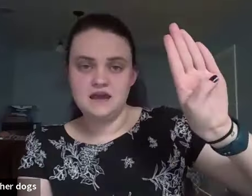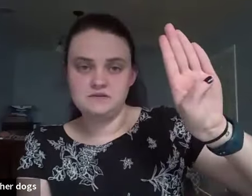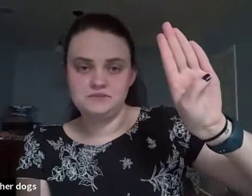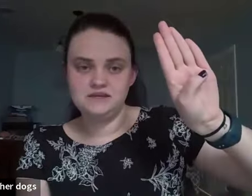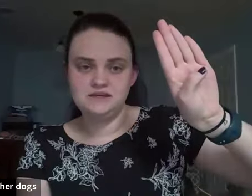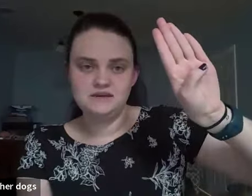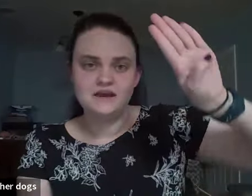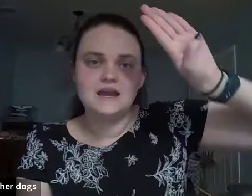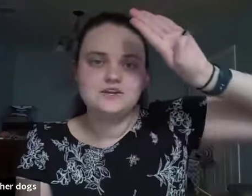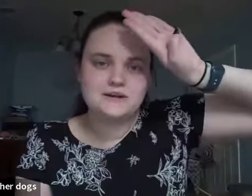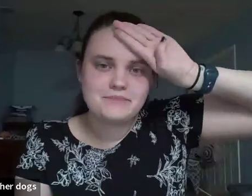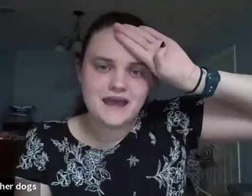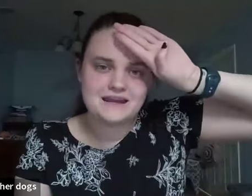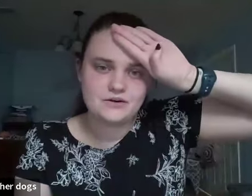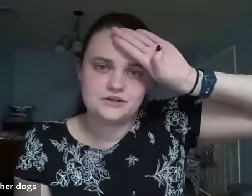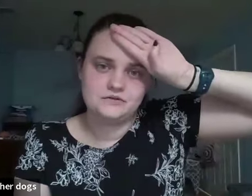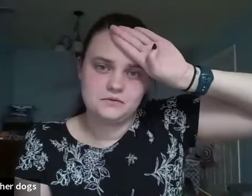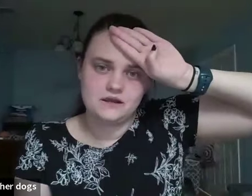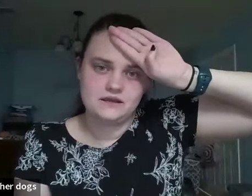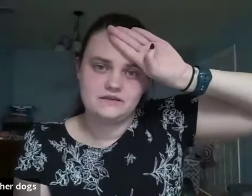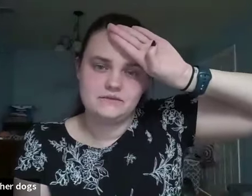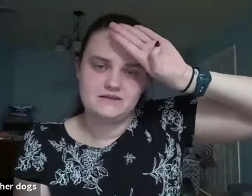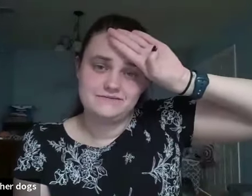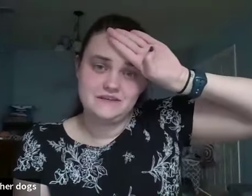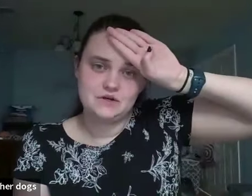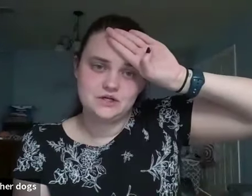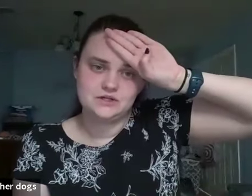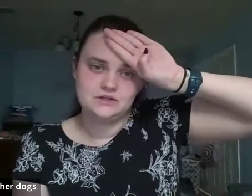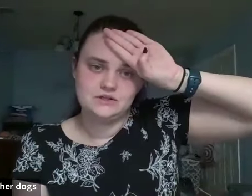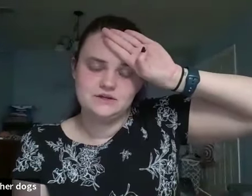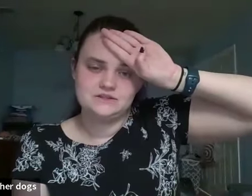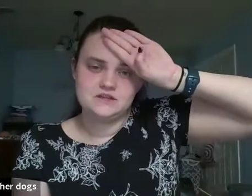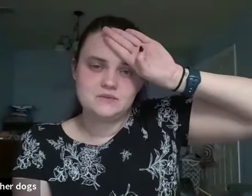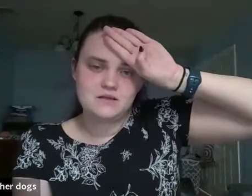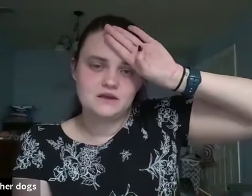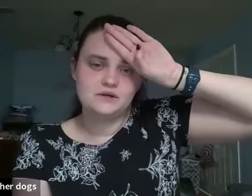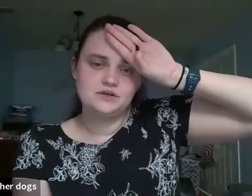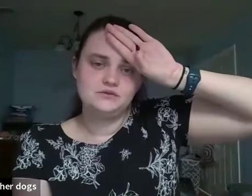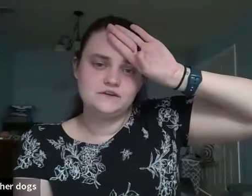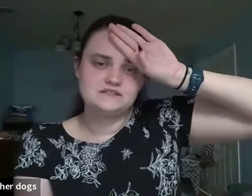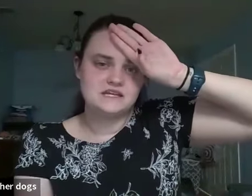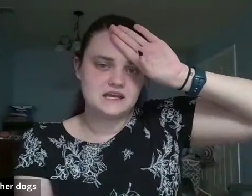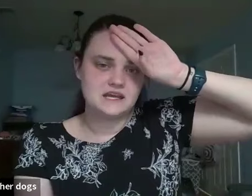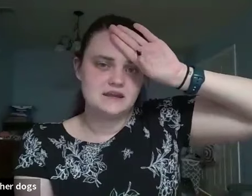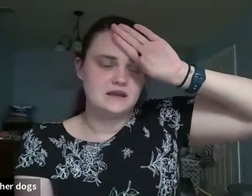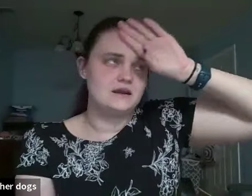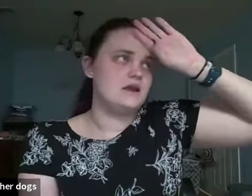have a B and you're going to pat it on your forehead, like the back of it. Fever. So think about like when you feel sick and